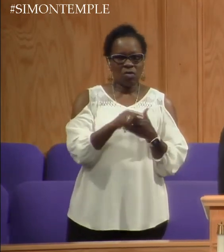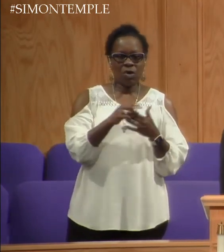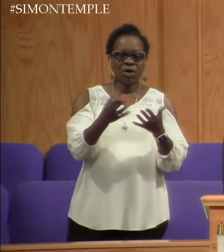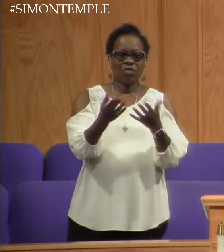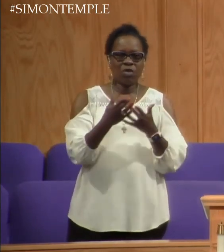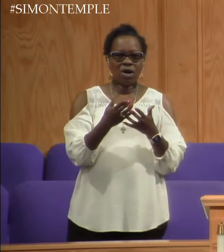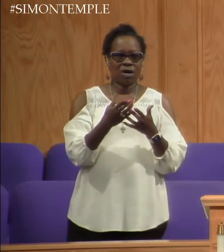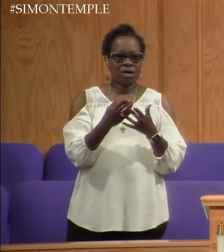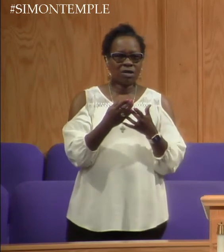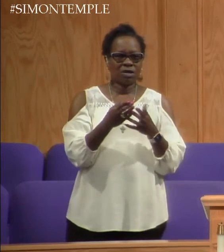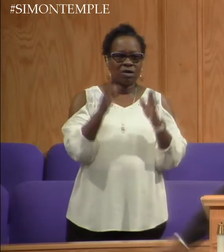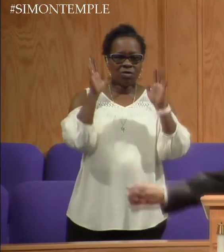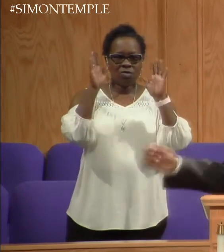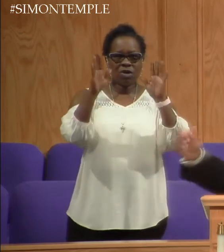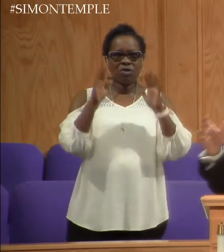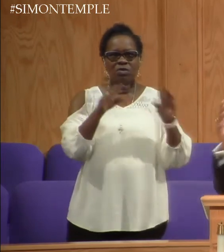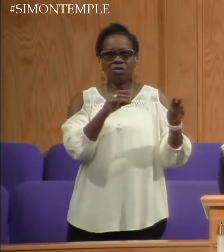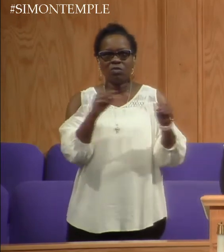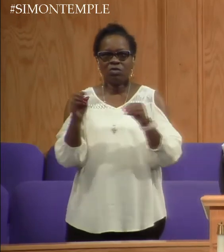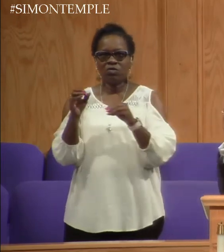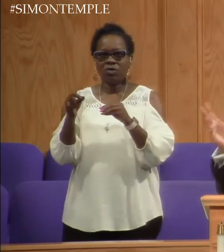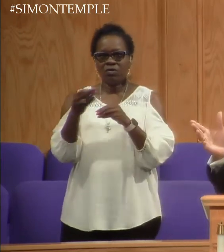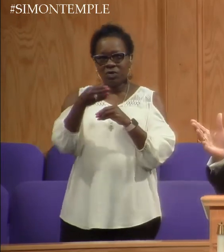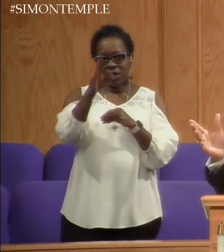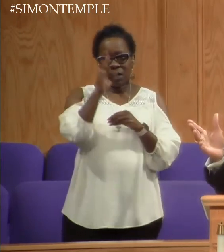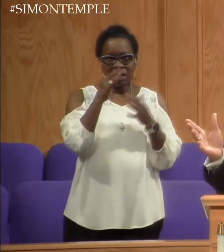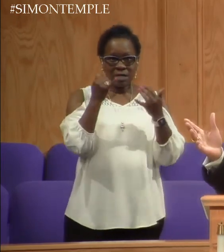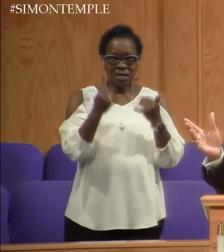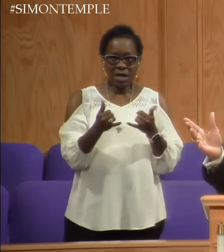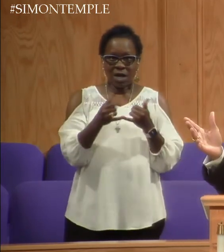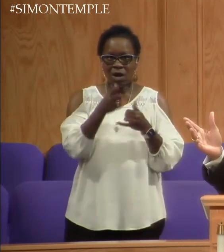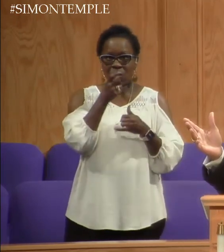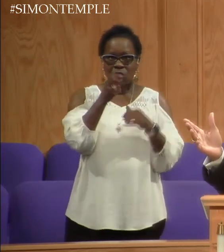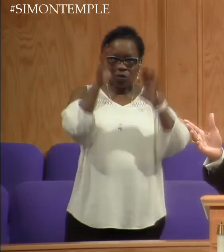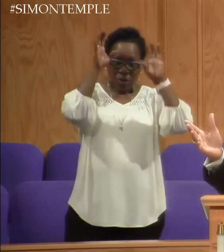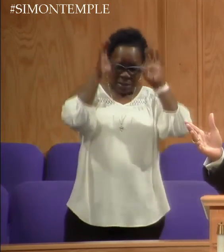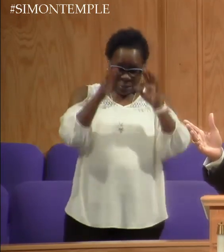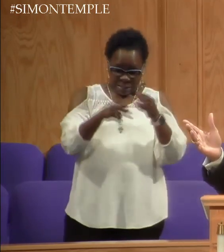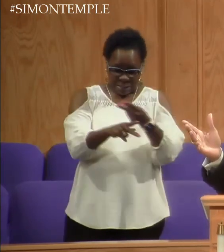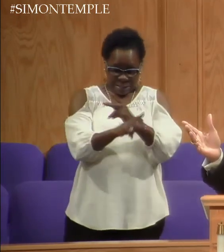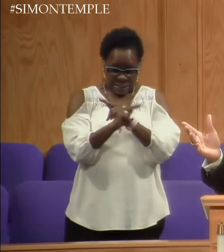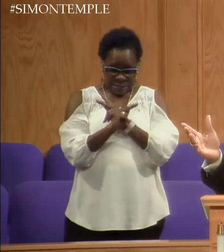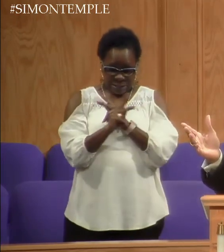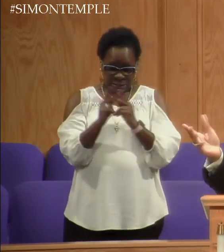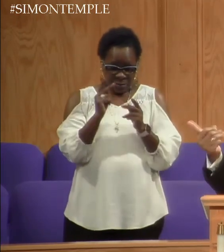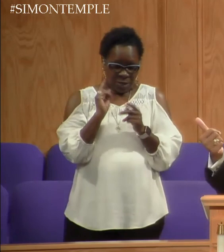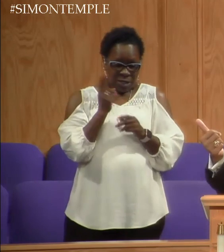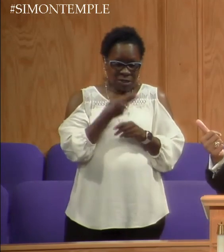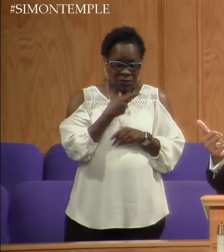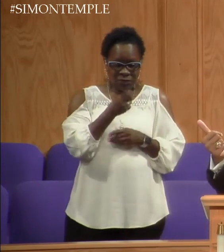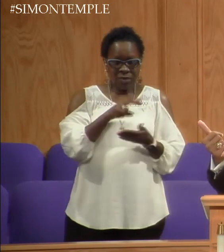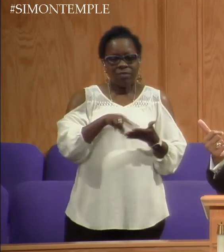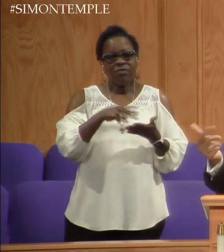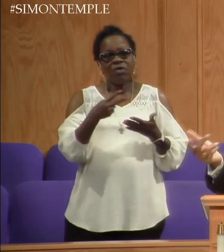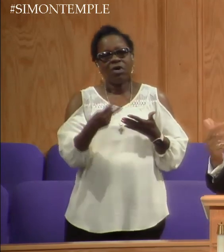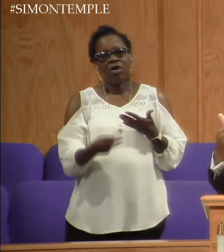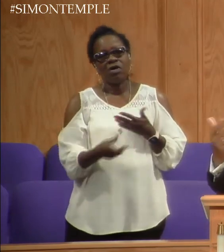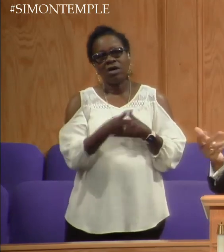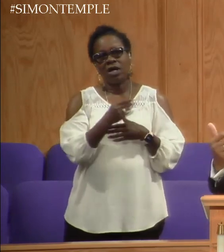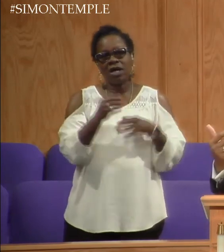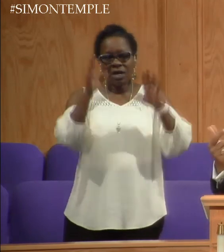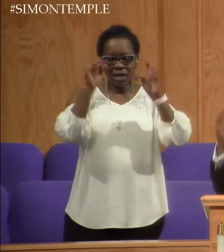whole day. Now unto him that is able to keep us from falling and to present us faultless before his throne in glory with exceeding great joy. To our